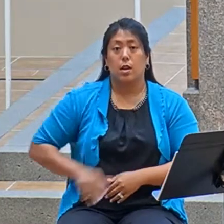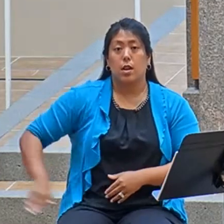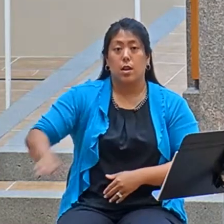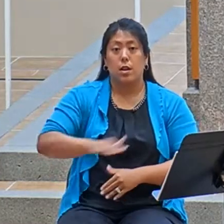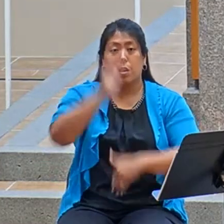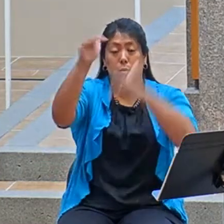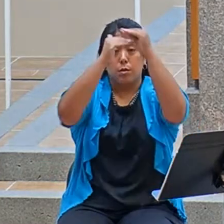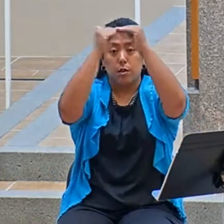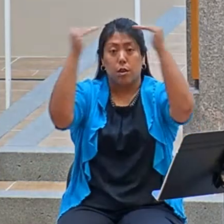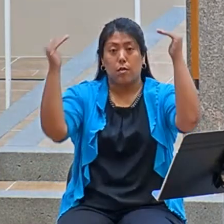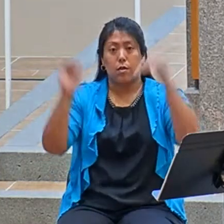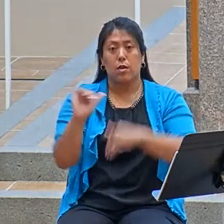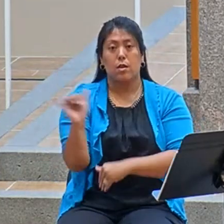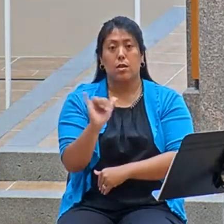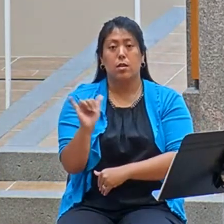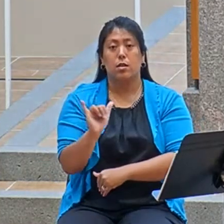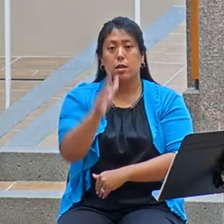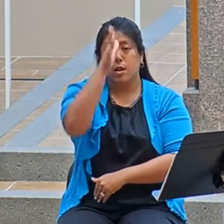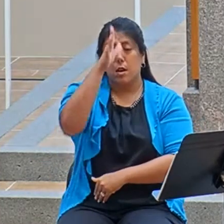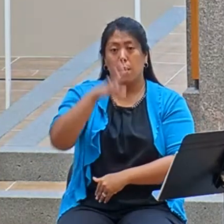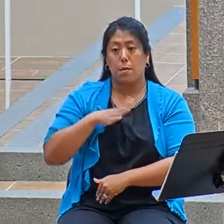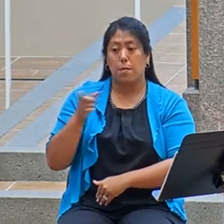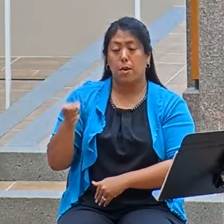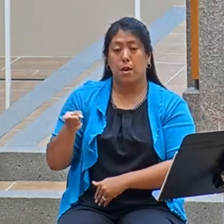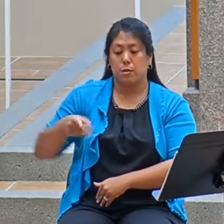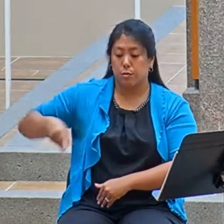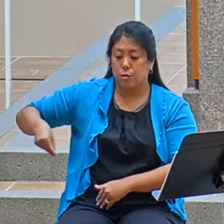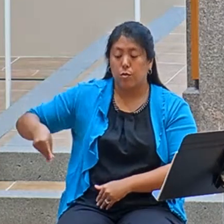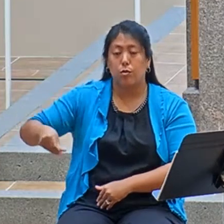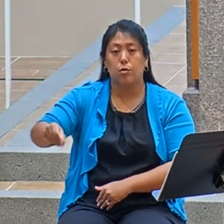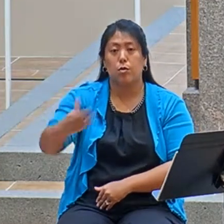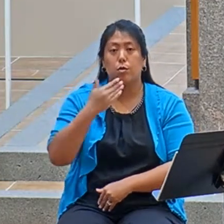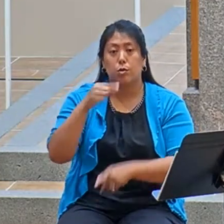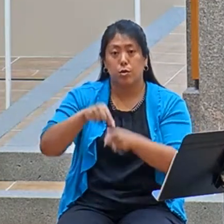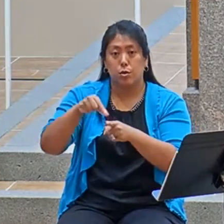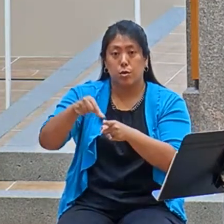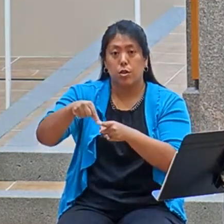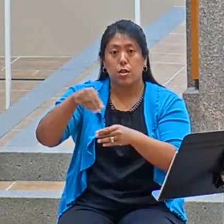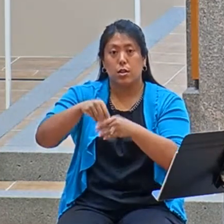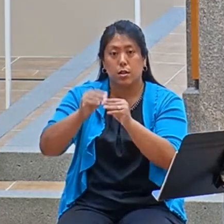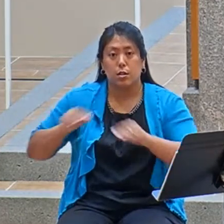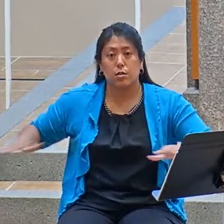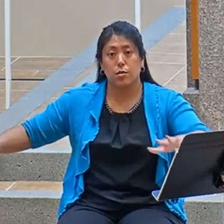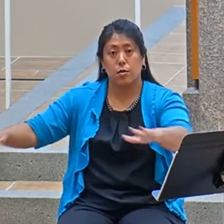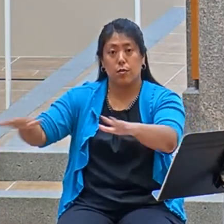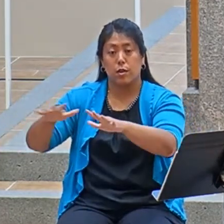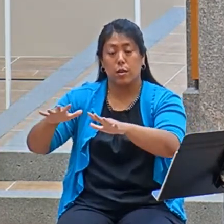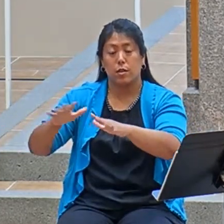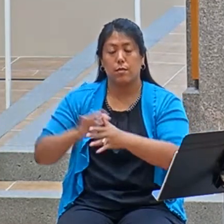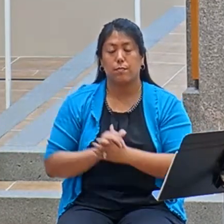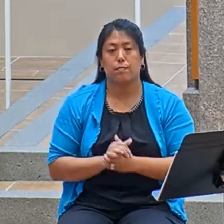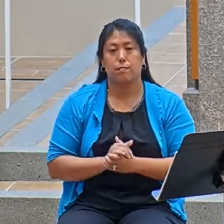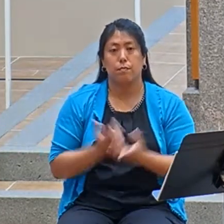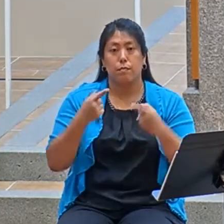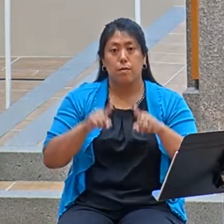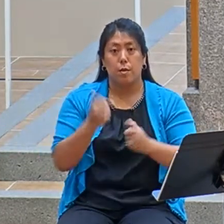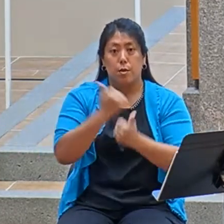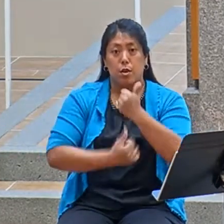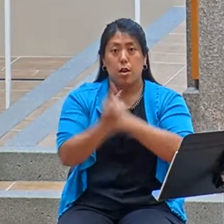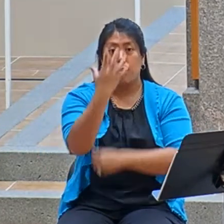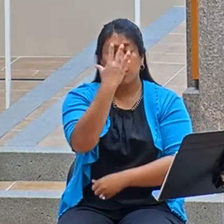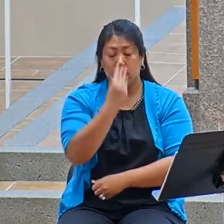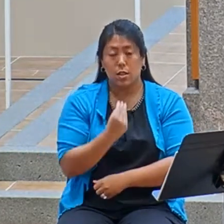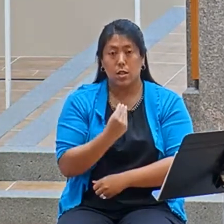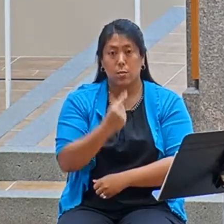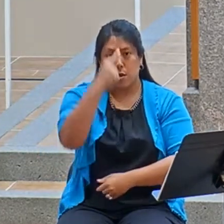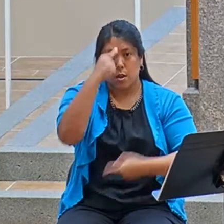heaven may be likened to a man who sowed good seed in his field. While everyone was asleep,